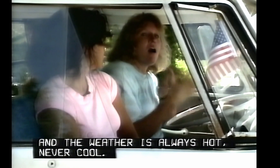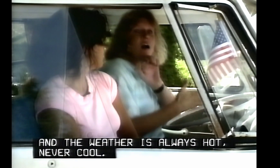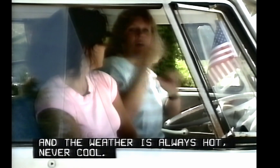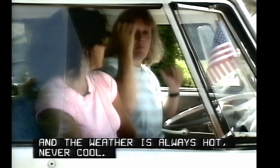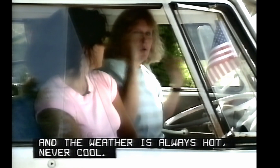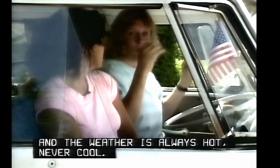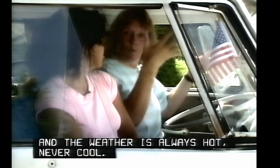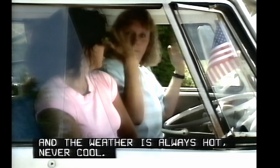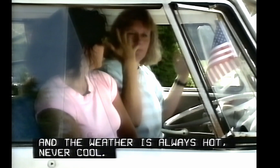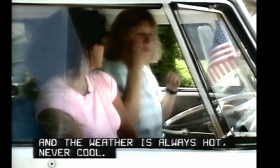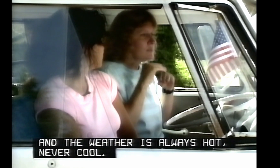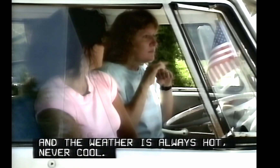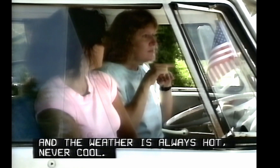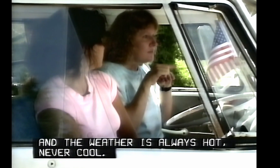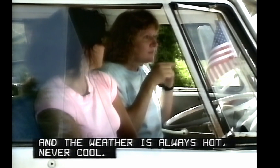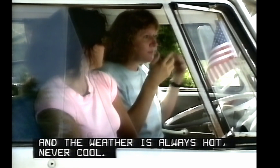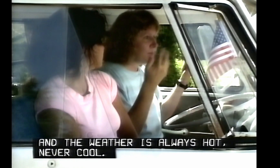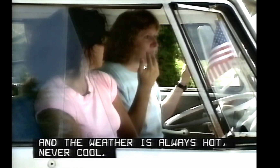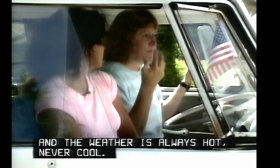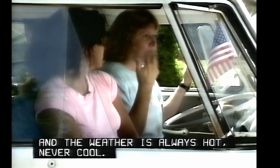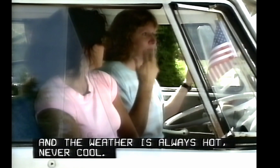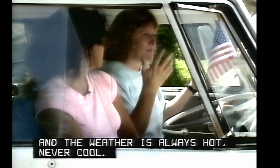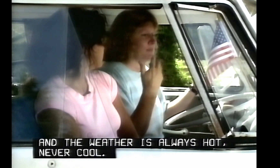I stuck them on the windshield of the van for good luck.